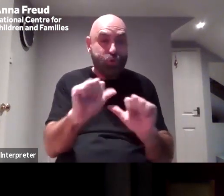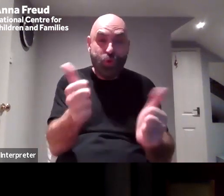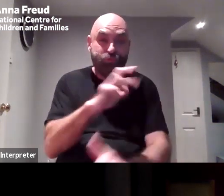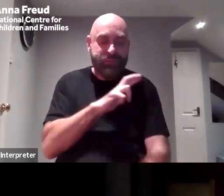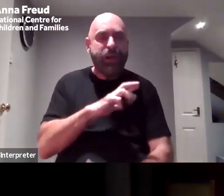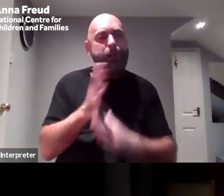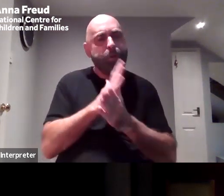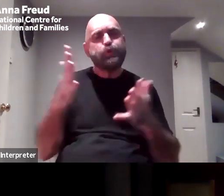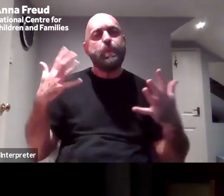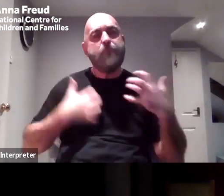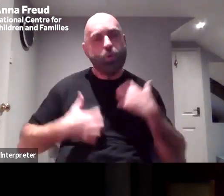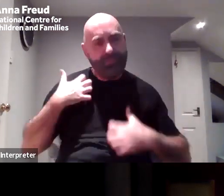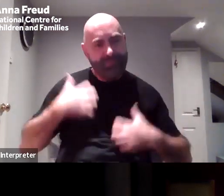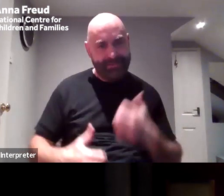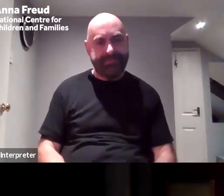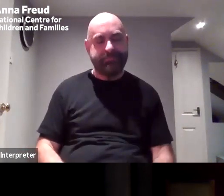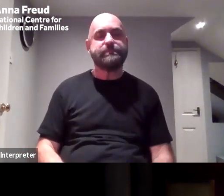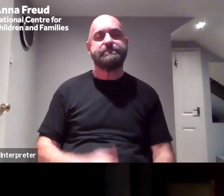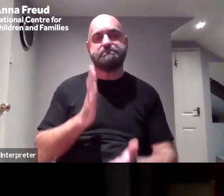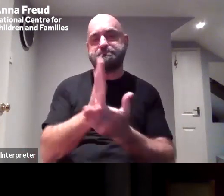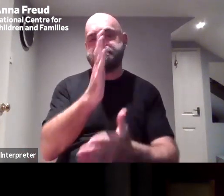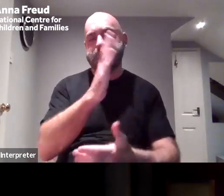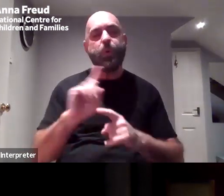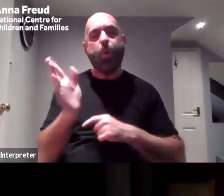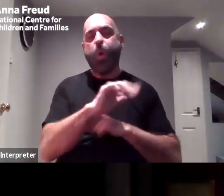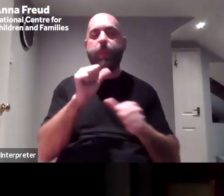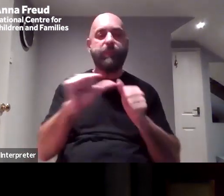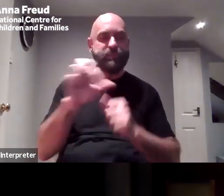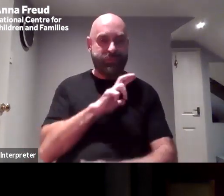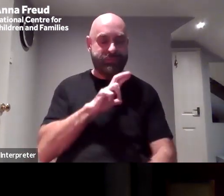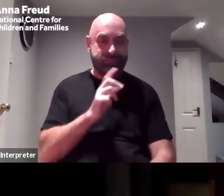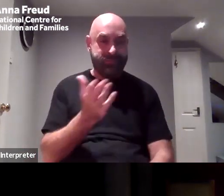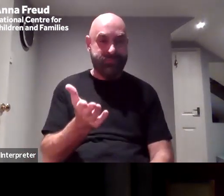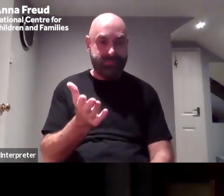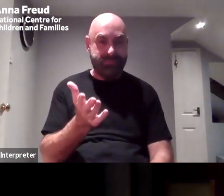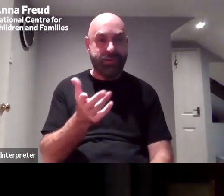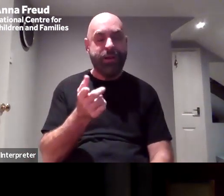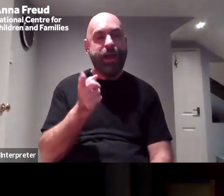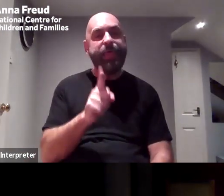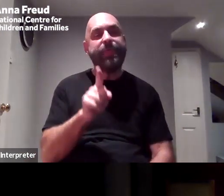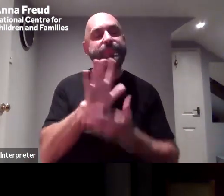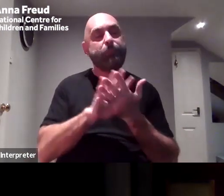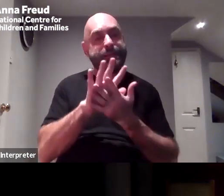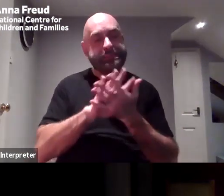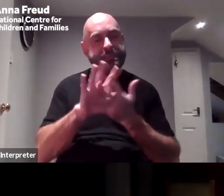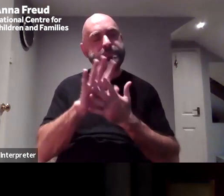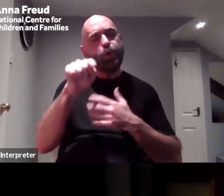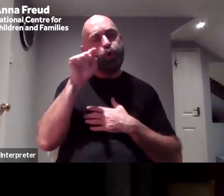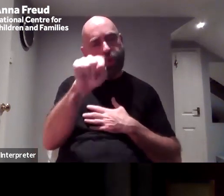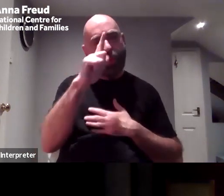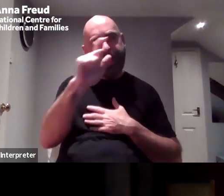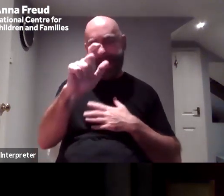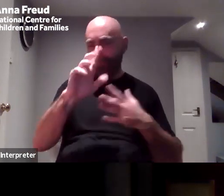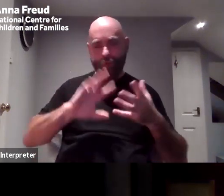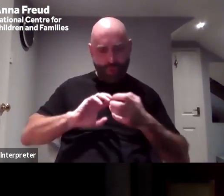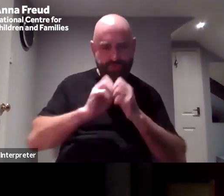because you're motivated for all the best reasons. And that means creating, being part